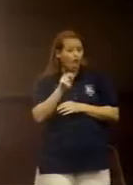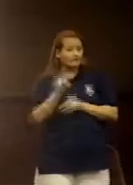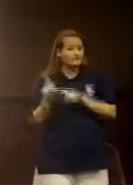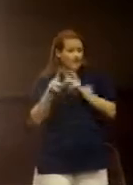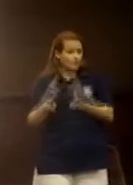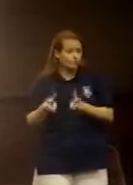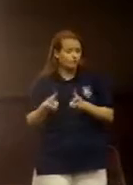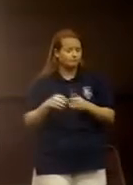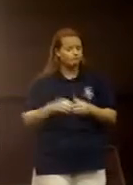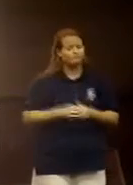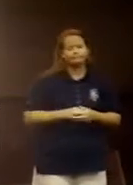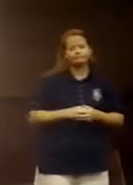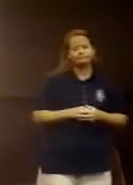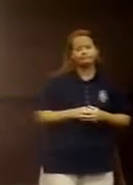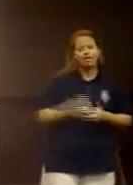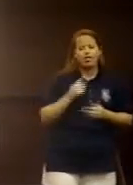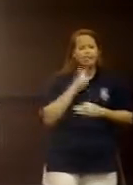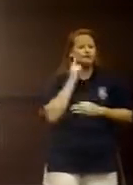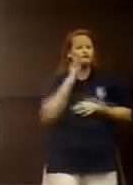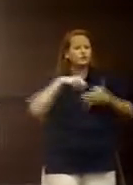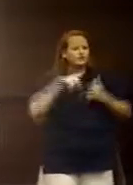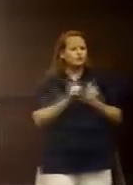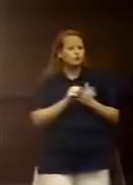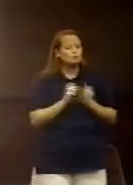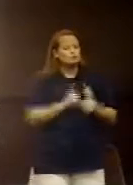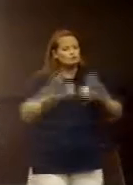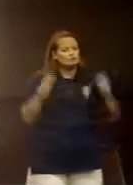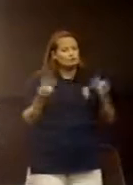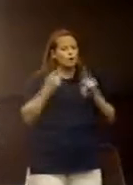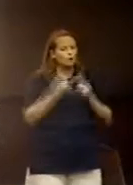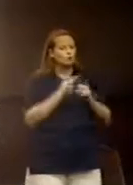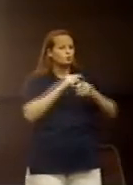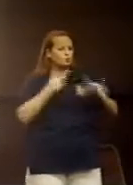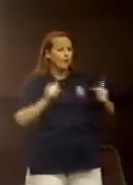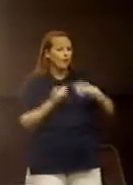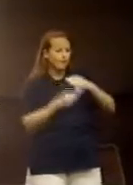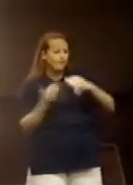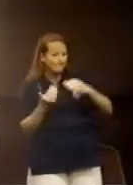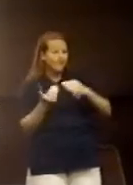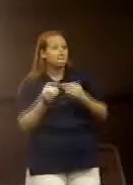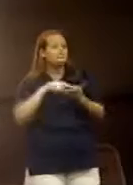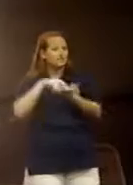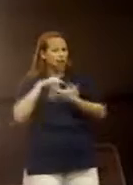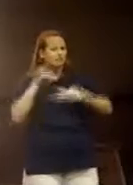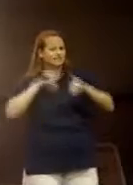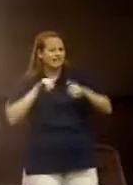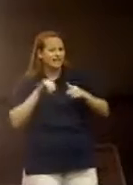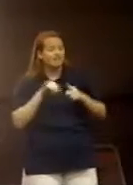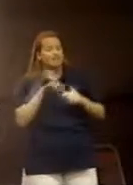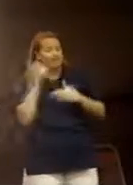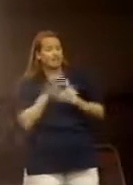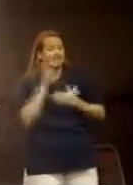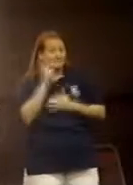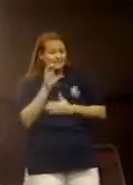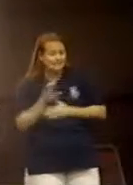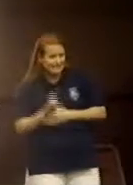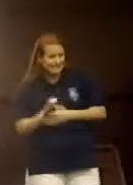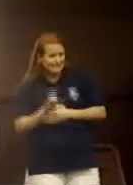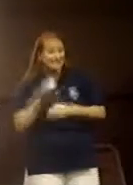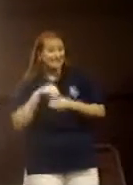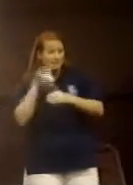well. The deaf students exposed to grammar-based models of signing, in other words, CCC